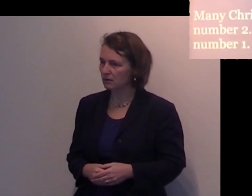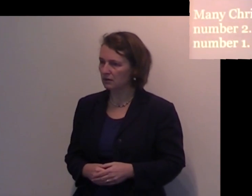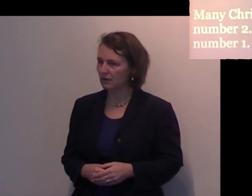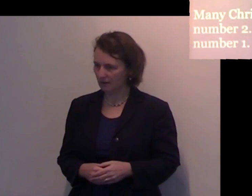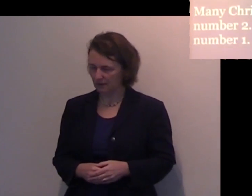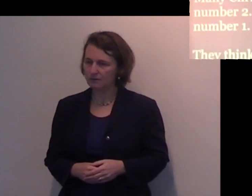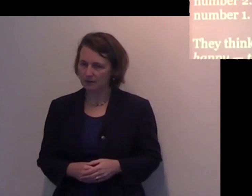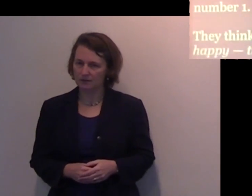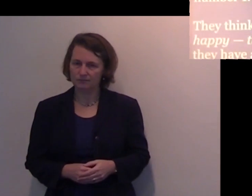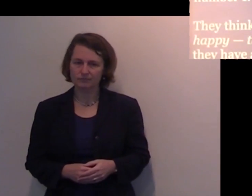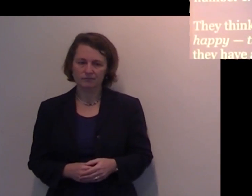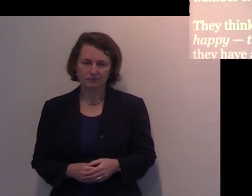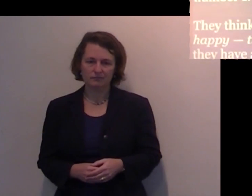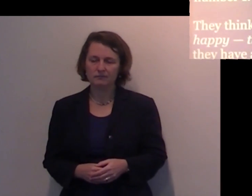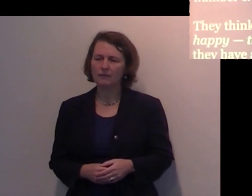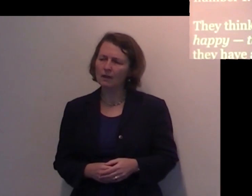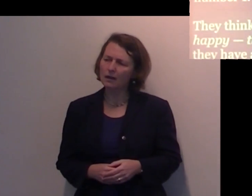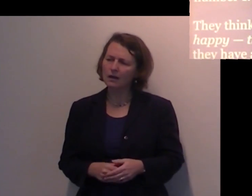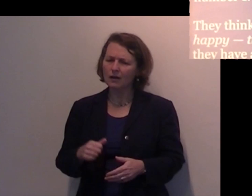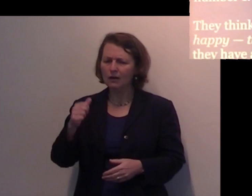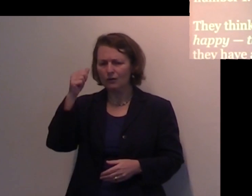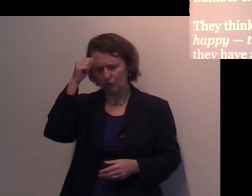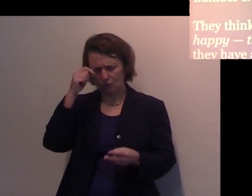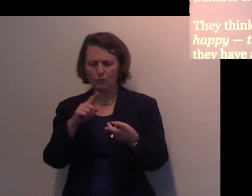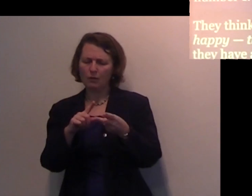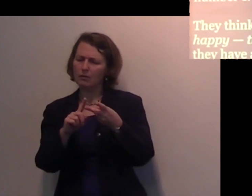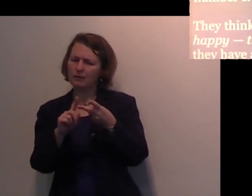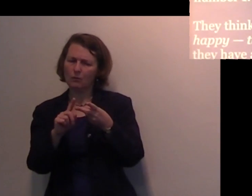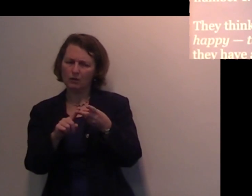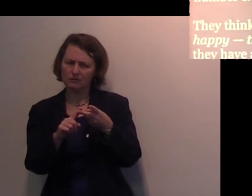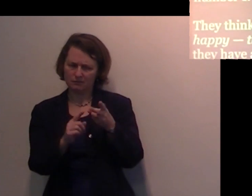Many Christian people forget reason number two.